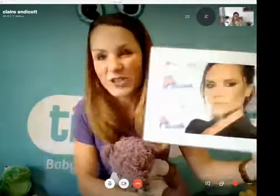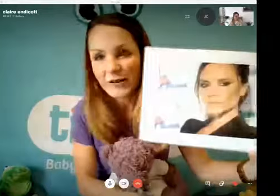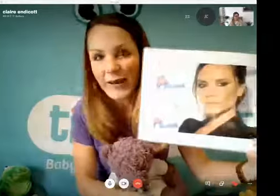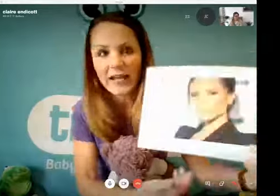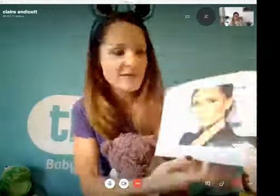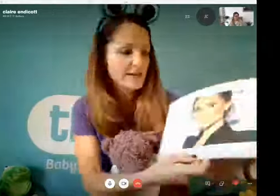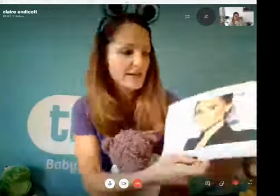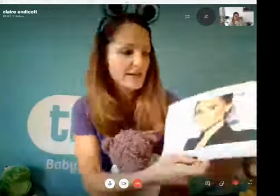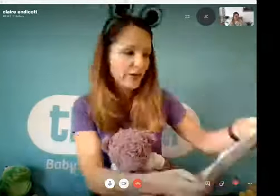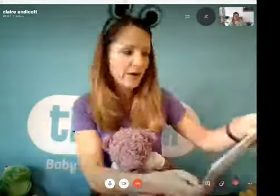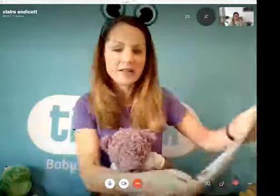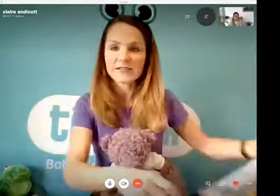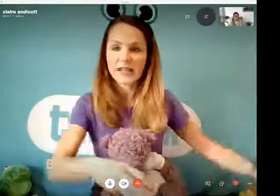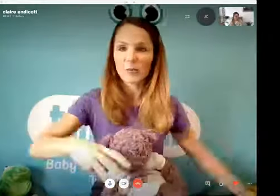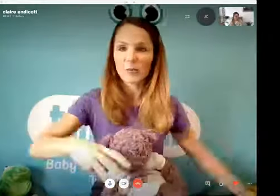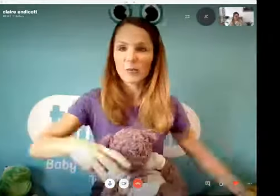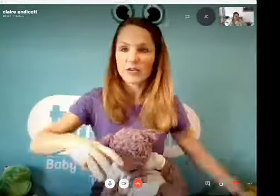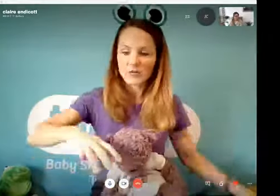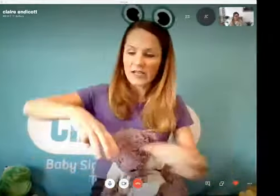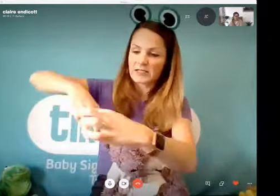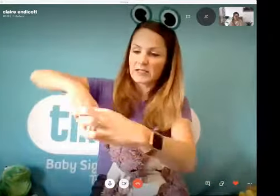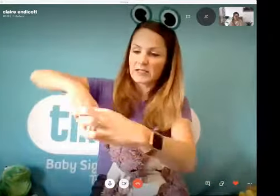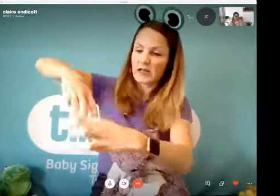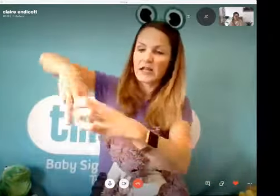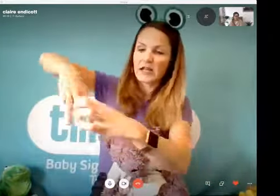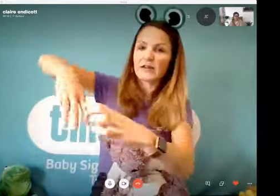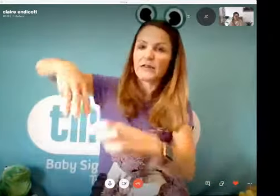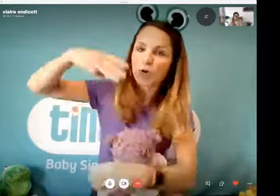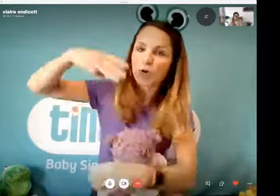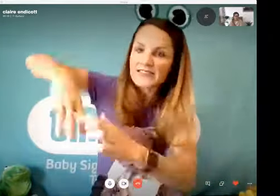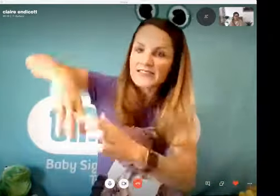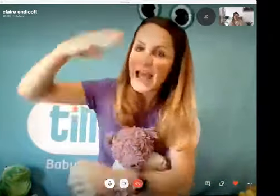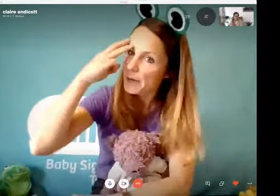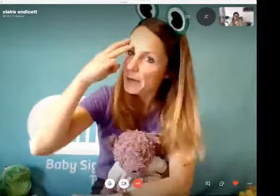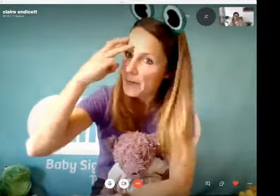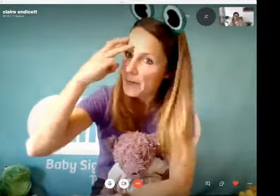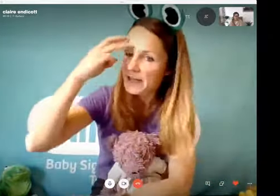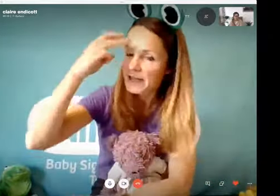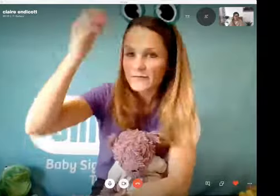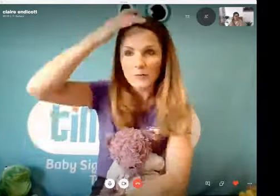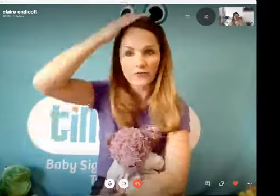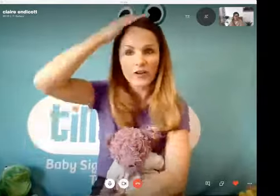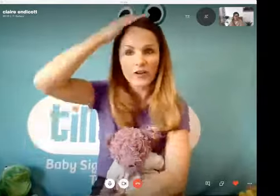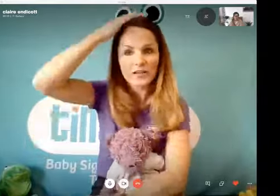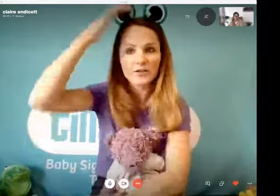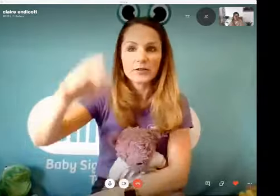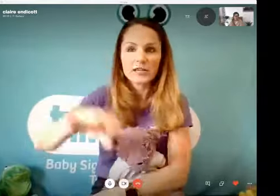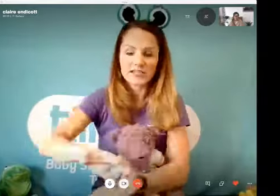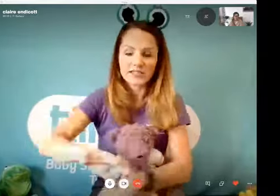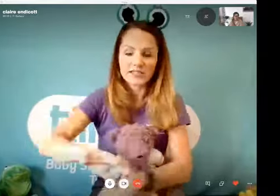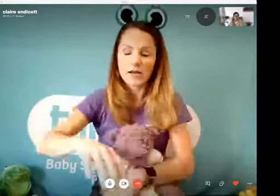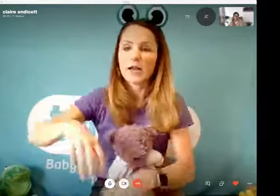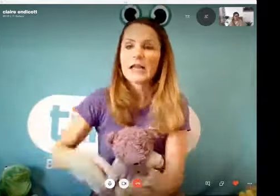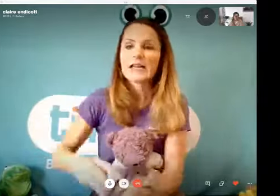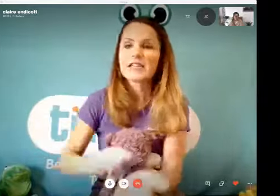isn't it? But we use it as a sign for letter M, mummy. It's got my frog ears on. They can stay on. So in British